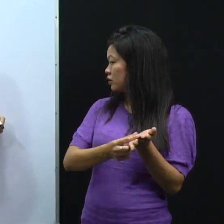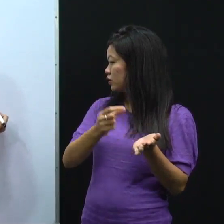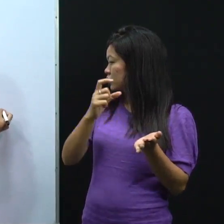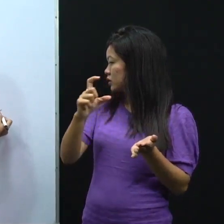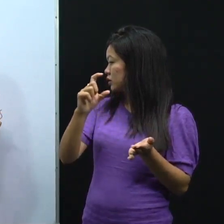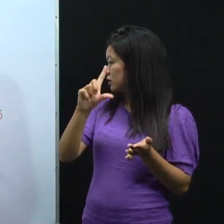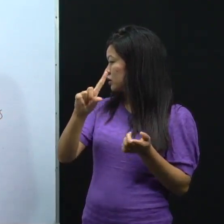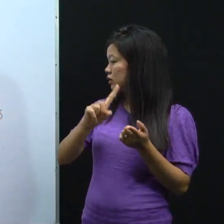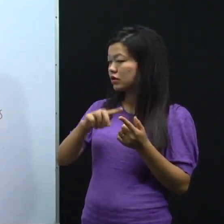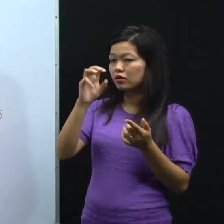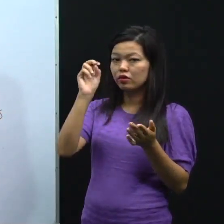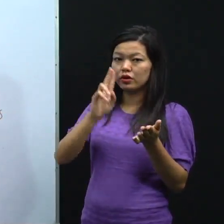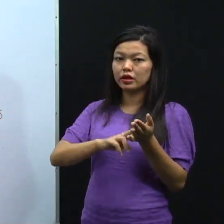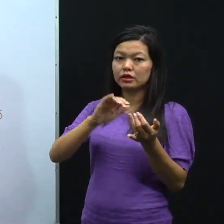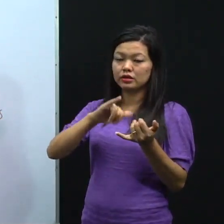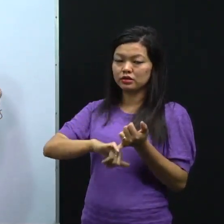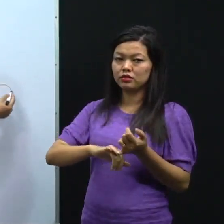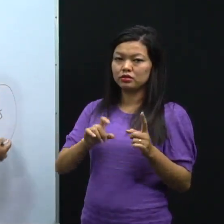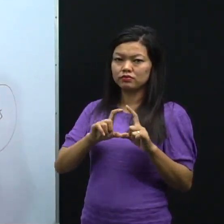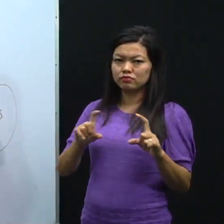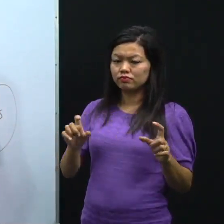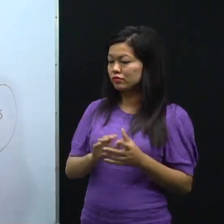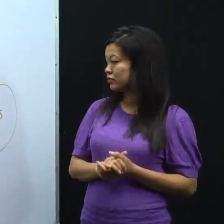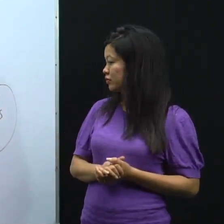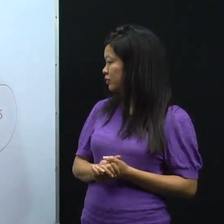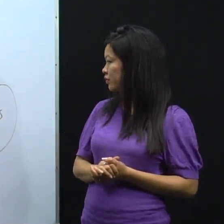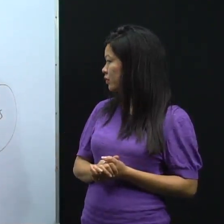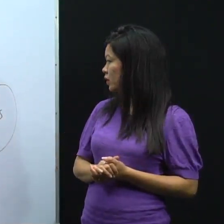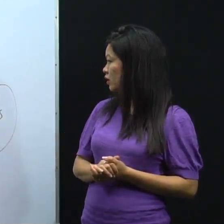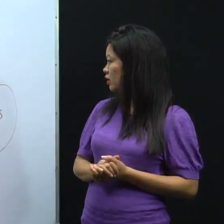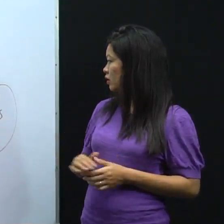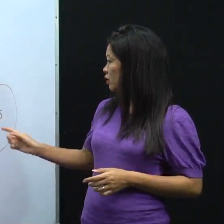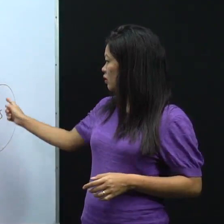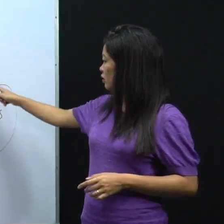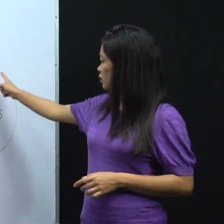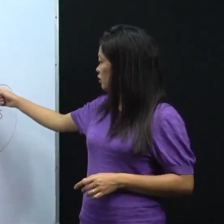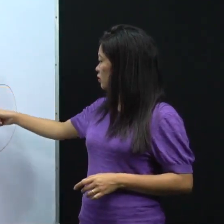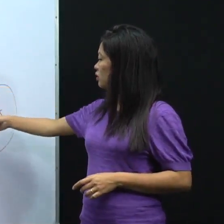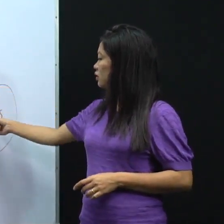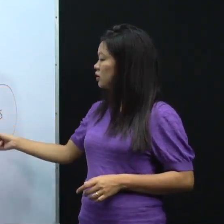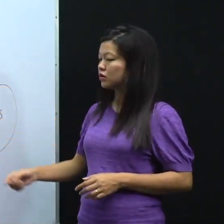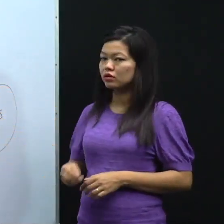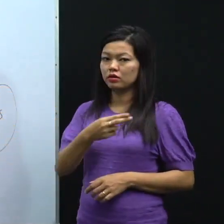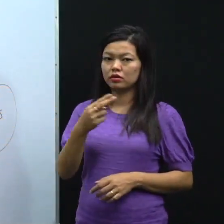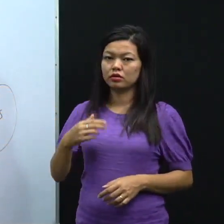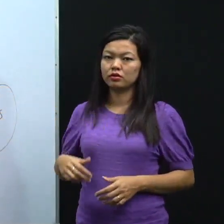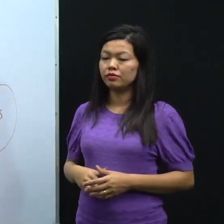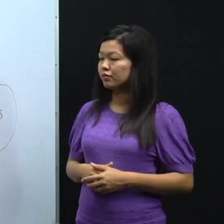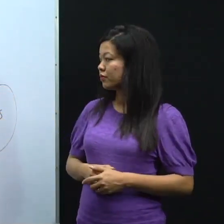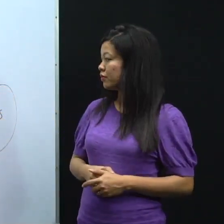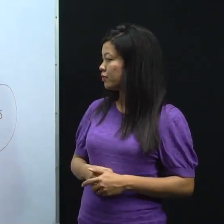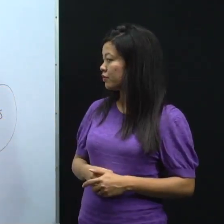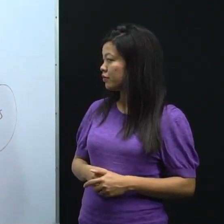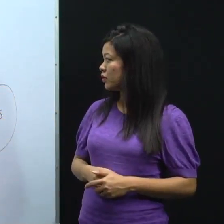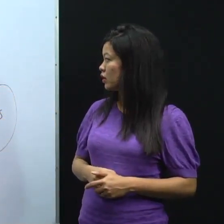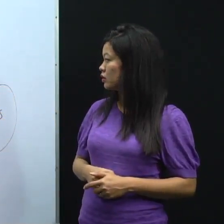Nucleons. Clear? These two together, we call it as nucleons. This is a nucleus,